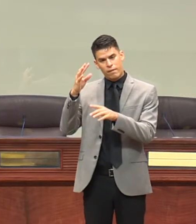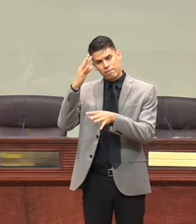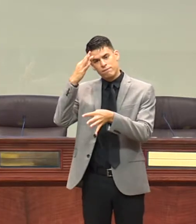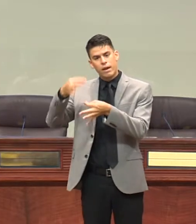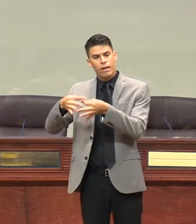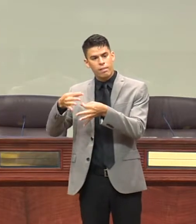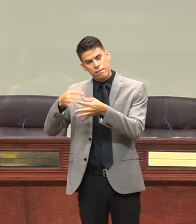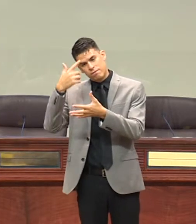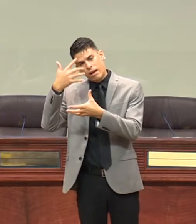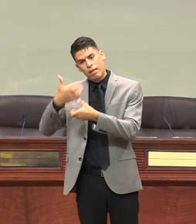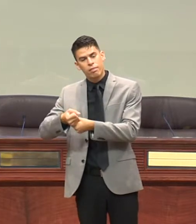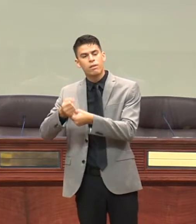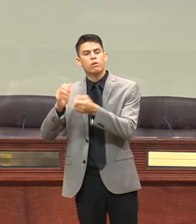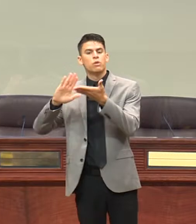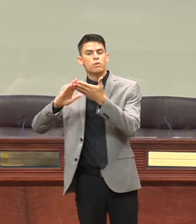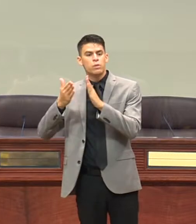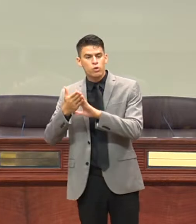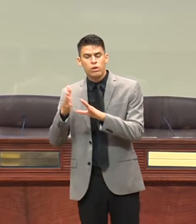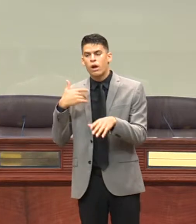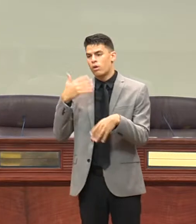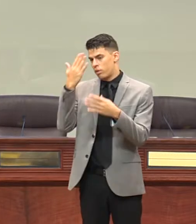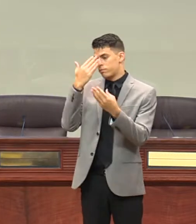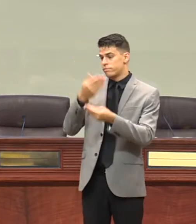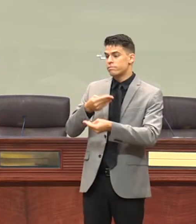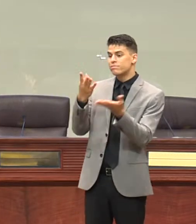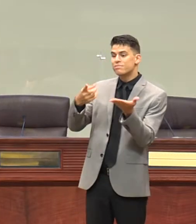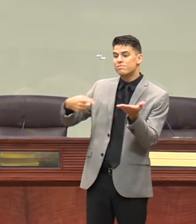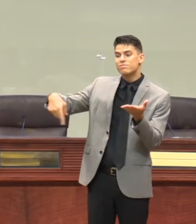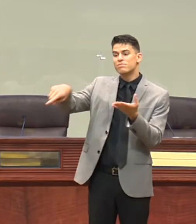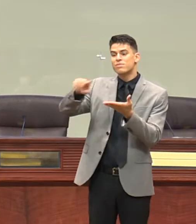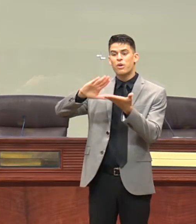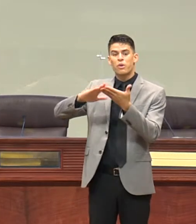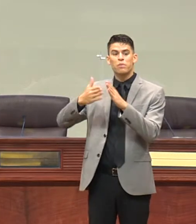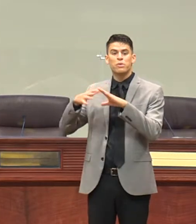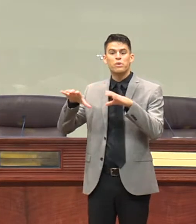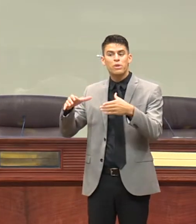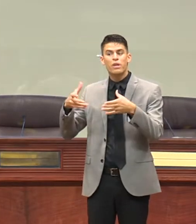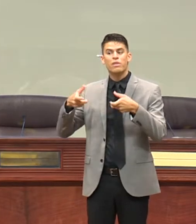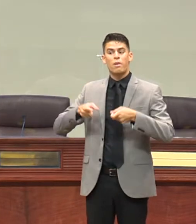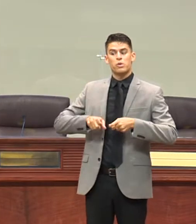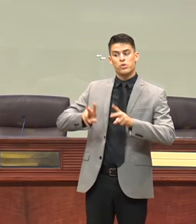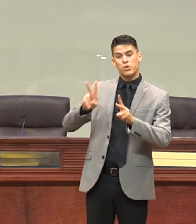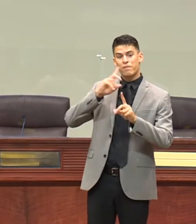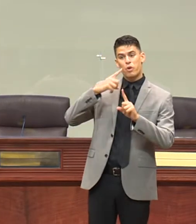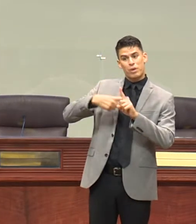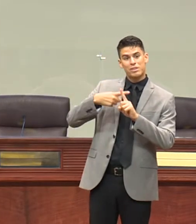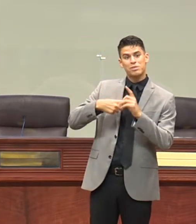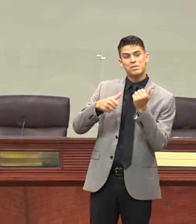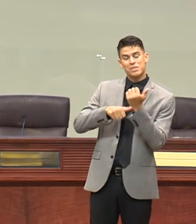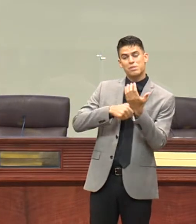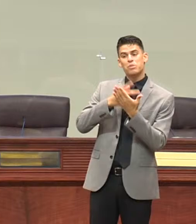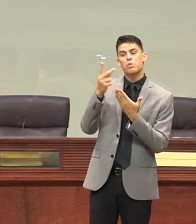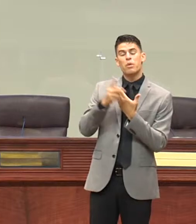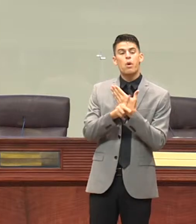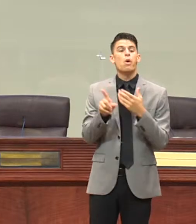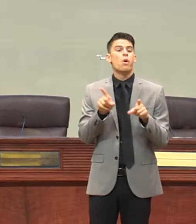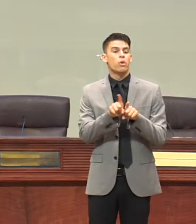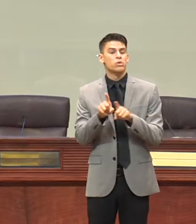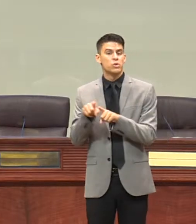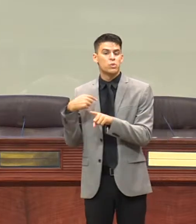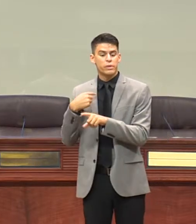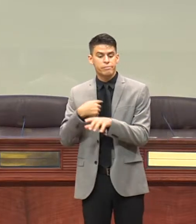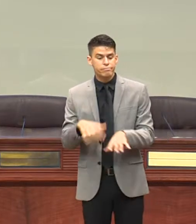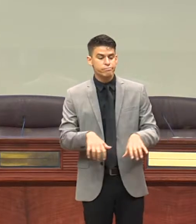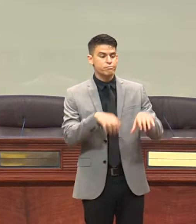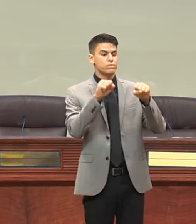we shared with them about the opportunity, and we also did a training exercise